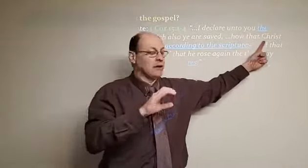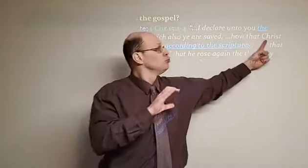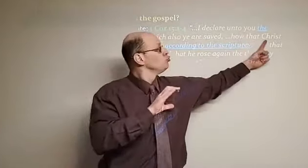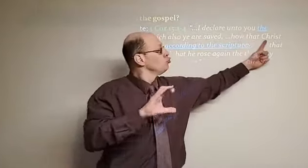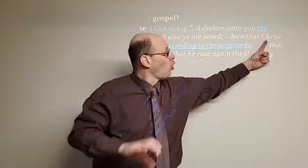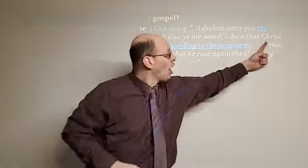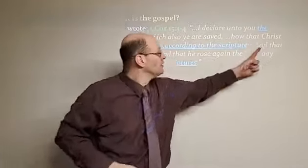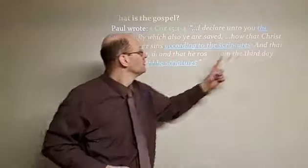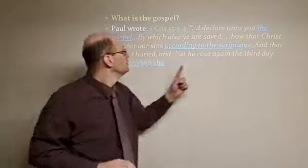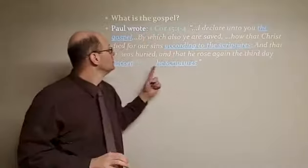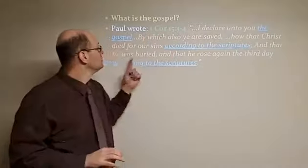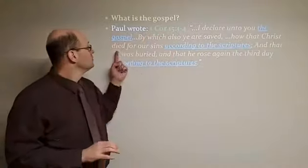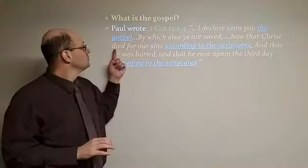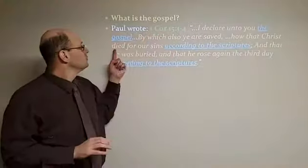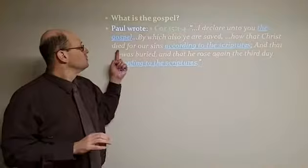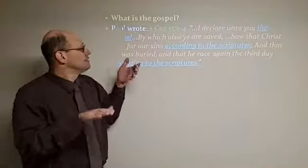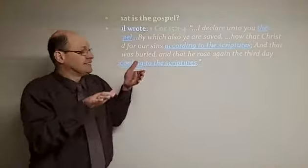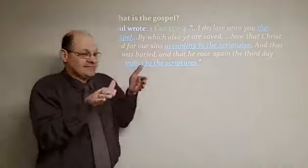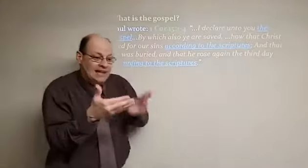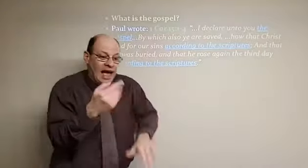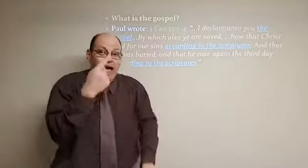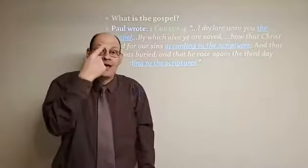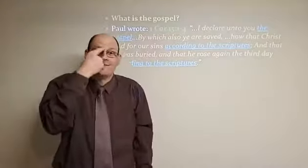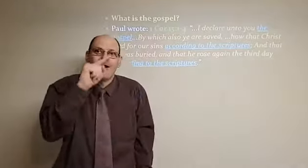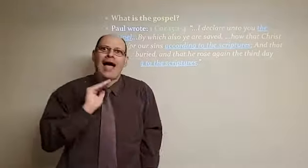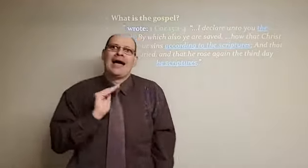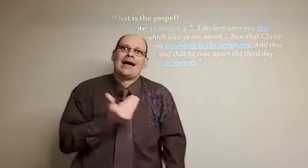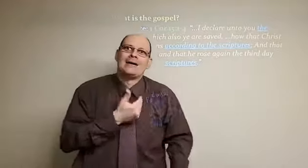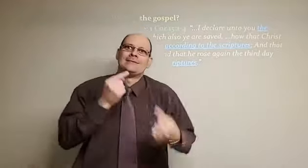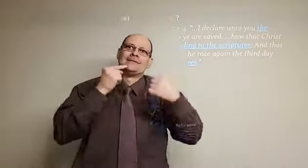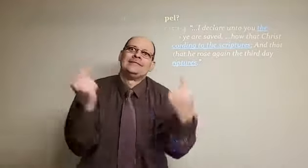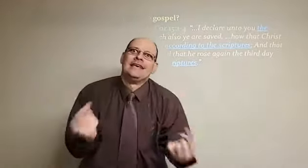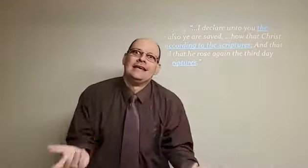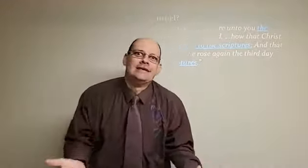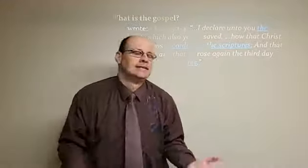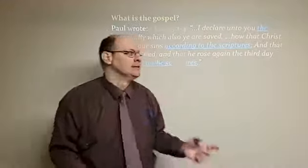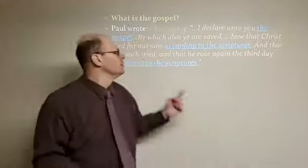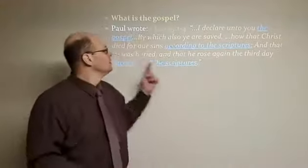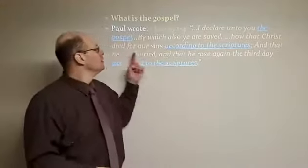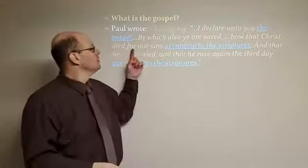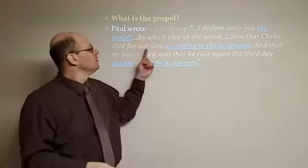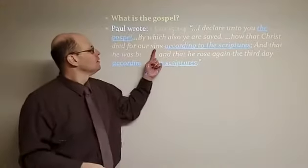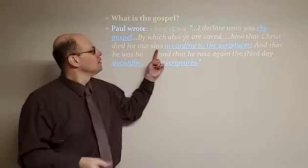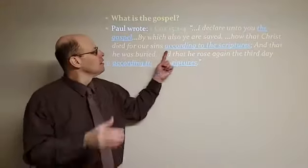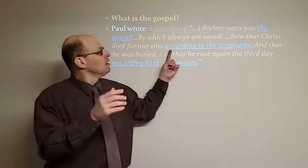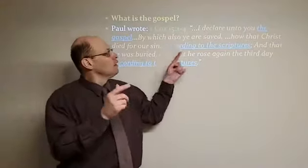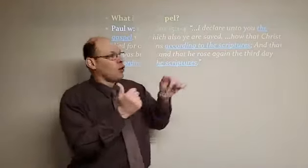how that christ died for our sins according to the scriptures